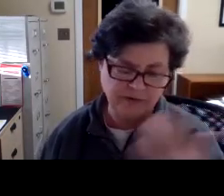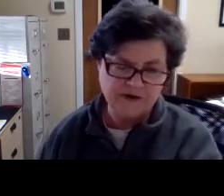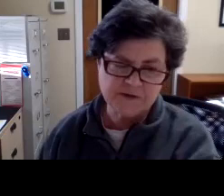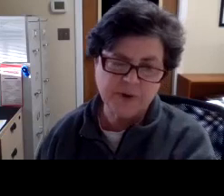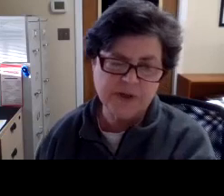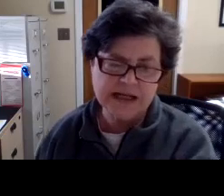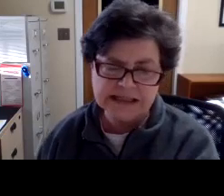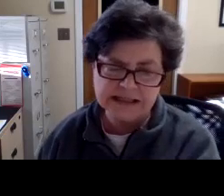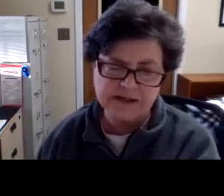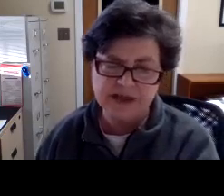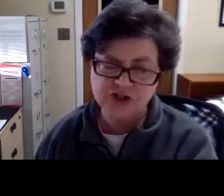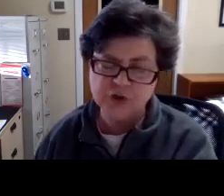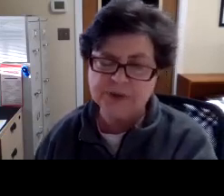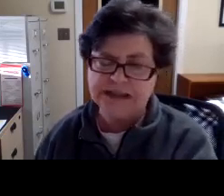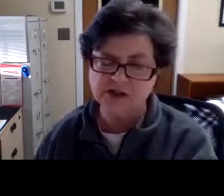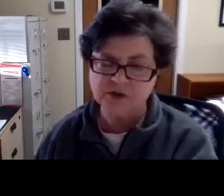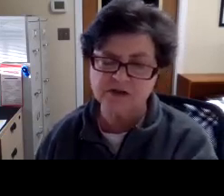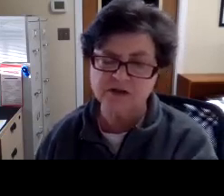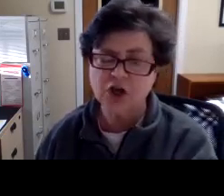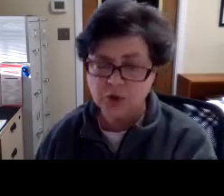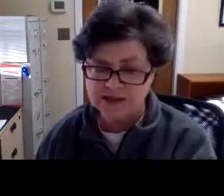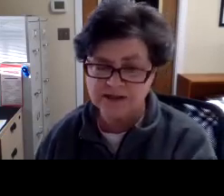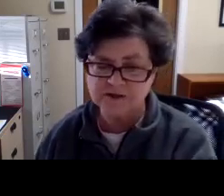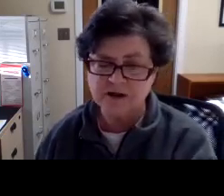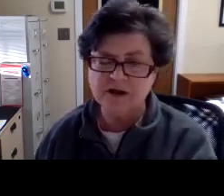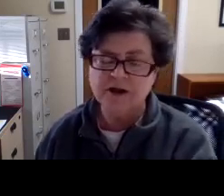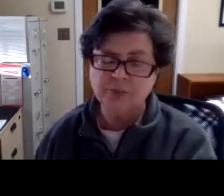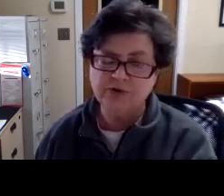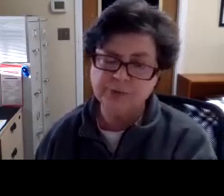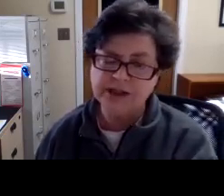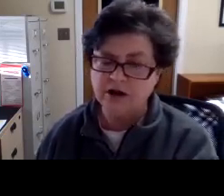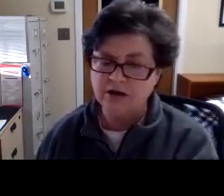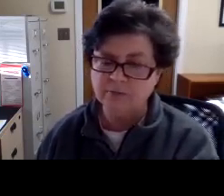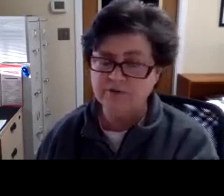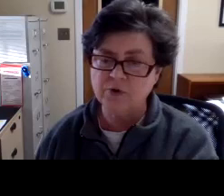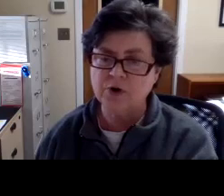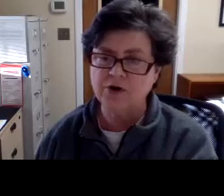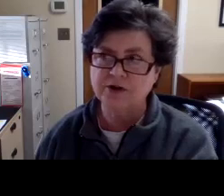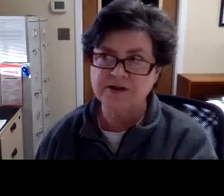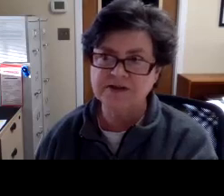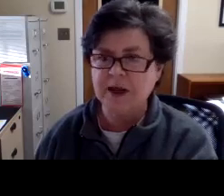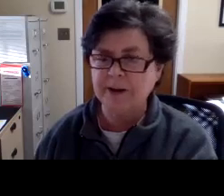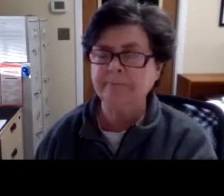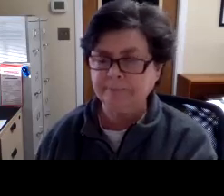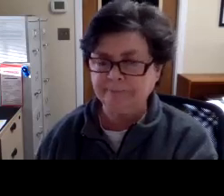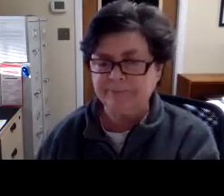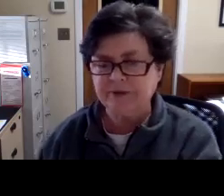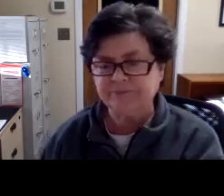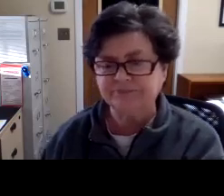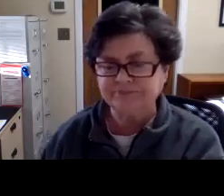under progress, but we need a system that genuinely addresses crises, preferably long before the crises